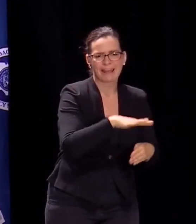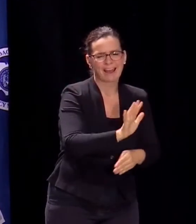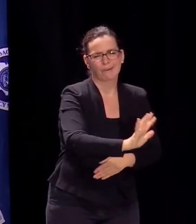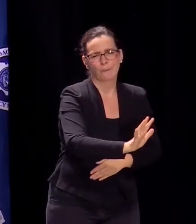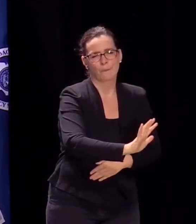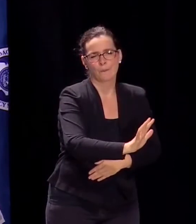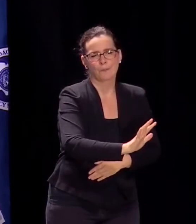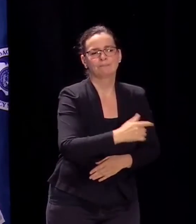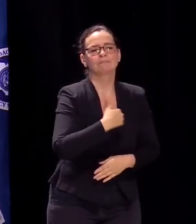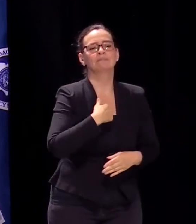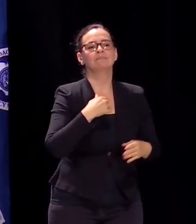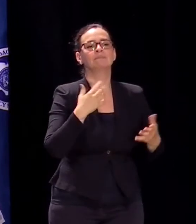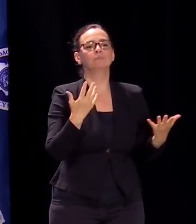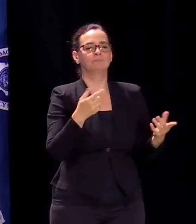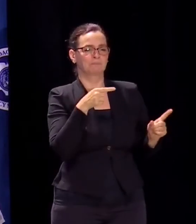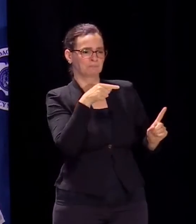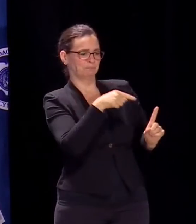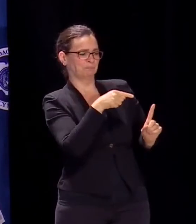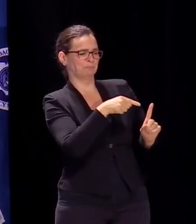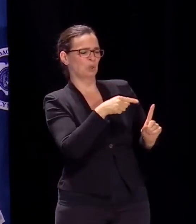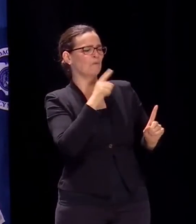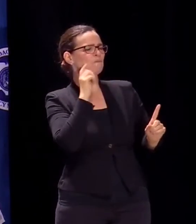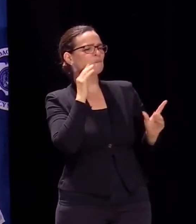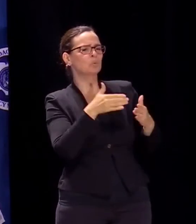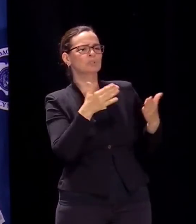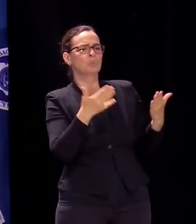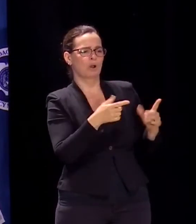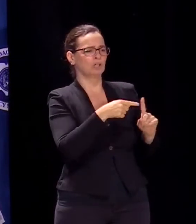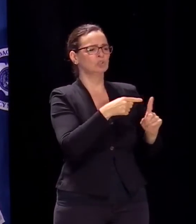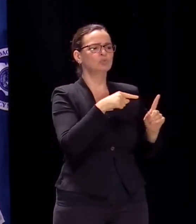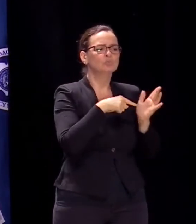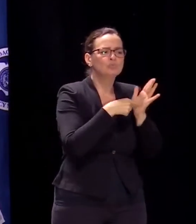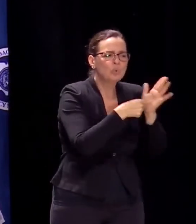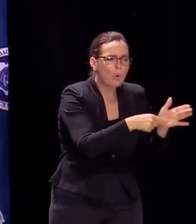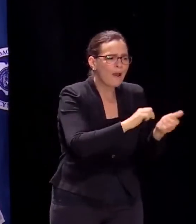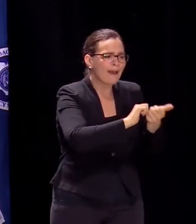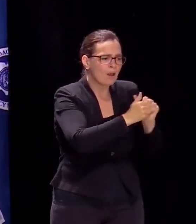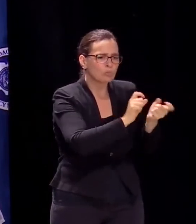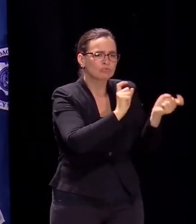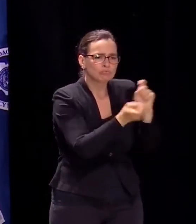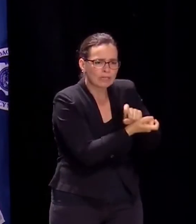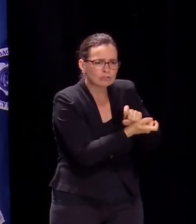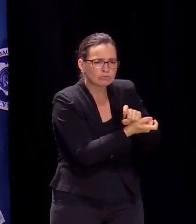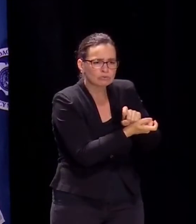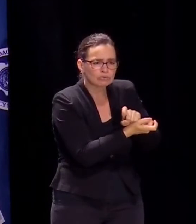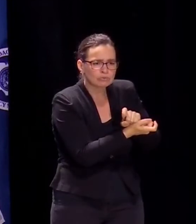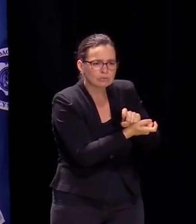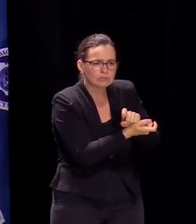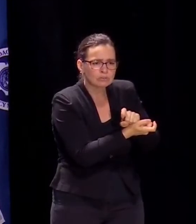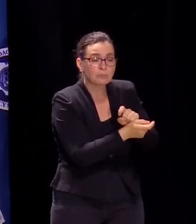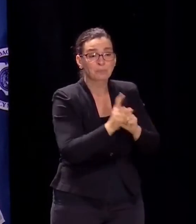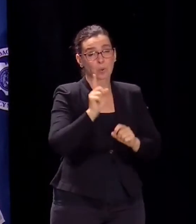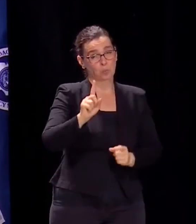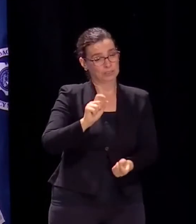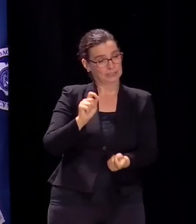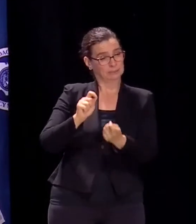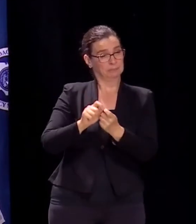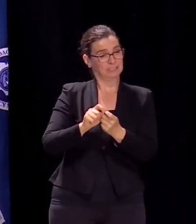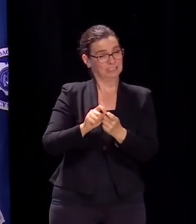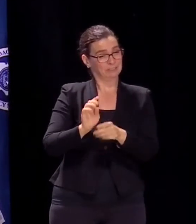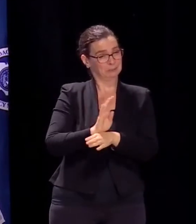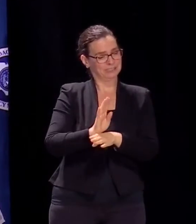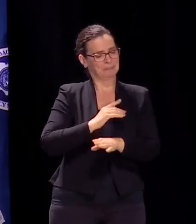about, but I can get that. I know there's one specific business, I'm not going to call them out, that you know, we had to deal with. We